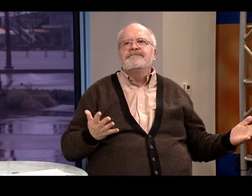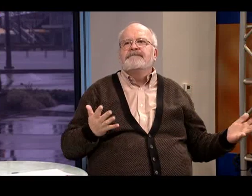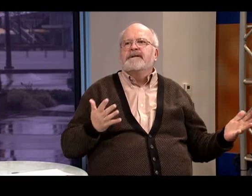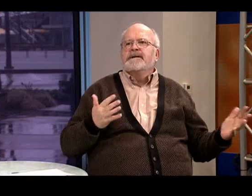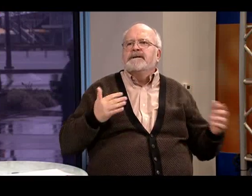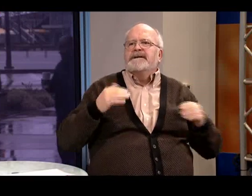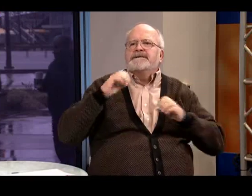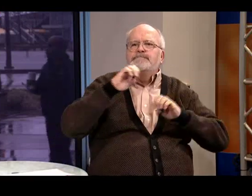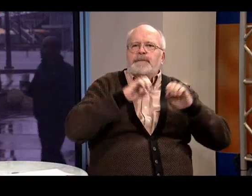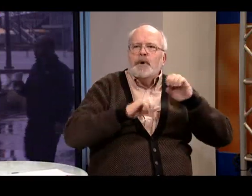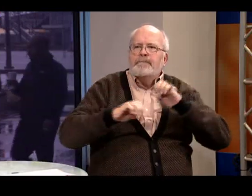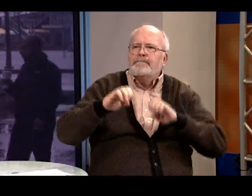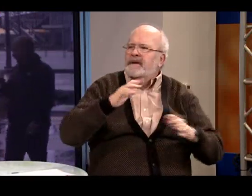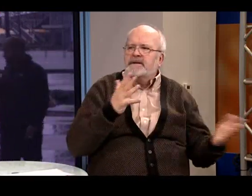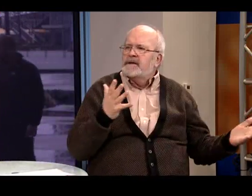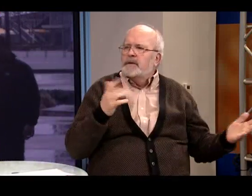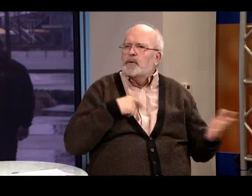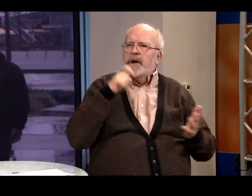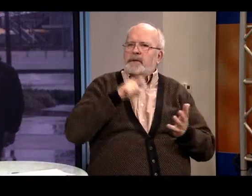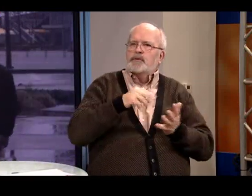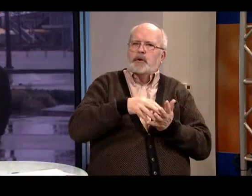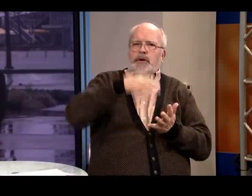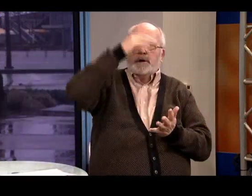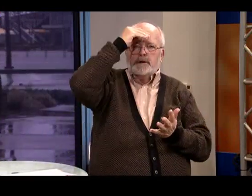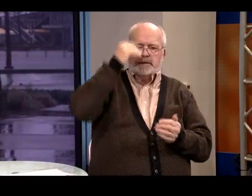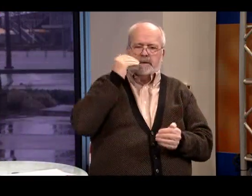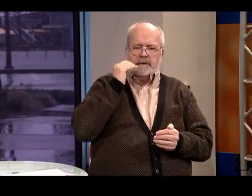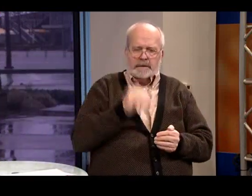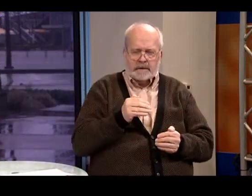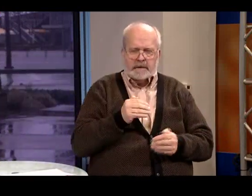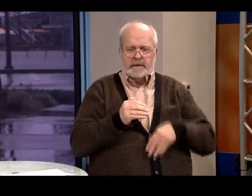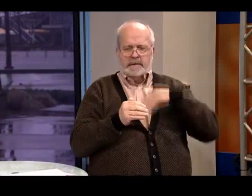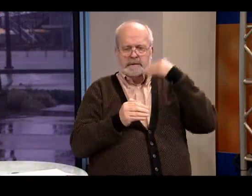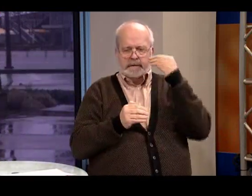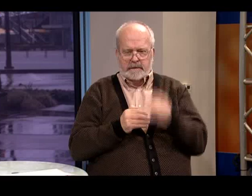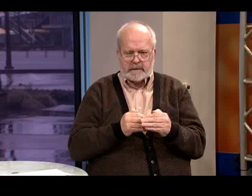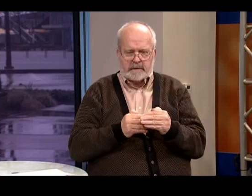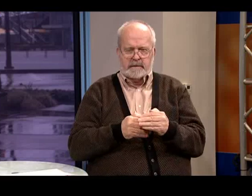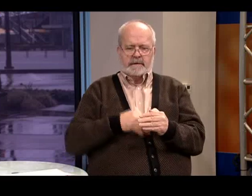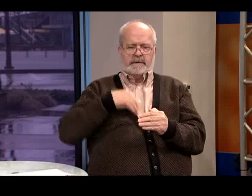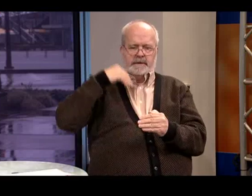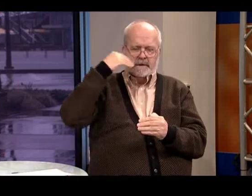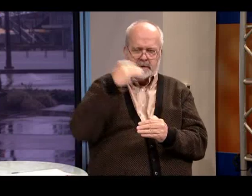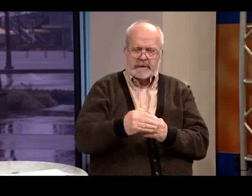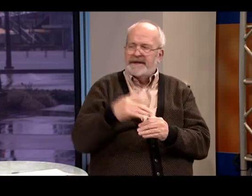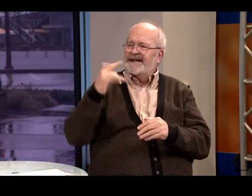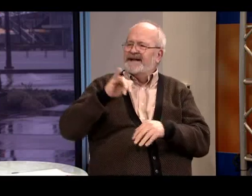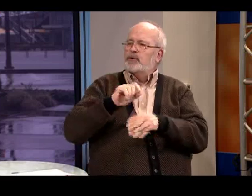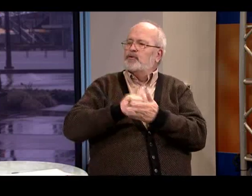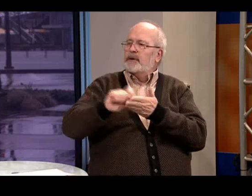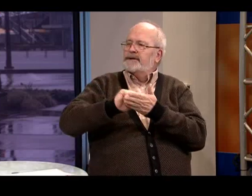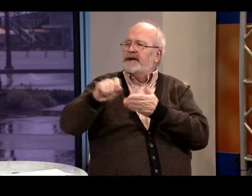become creative. It didn't teach us to question and to try things, to experiment. It taught us